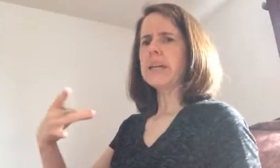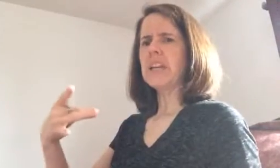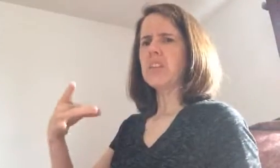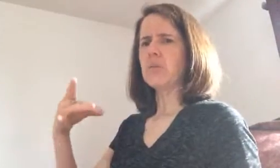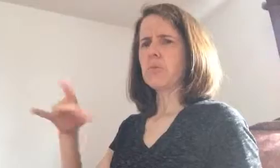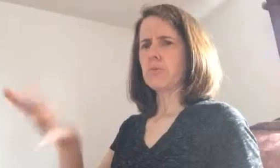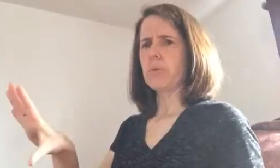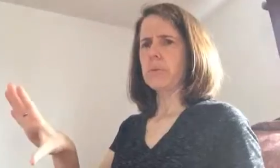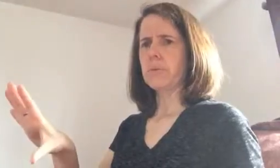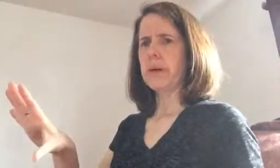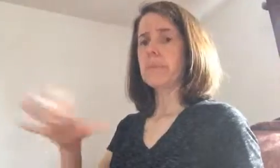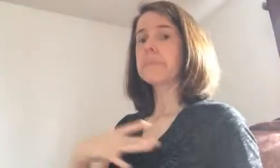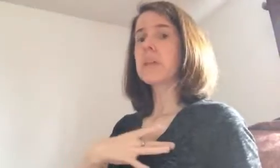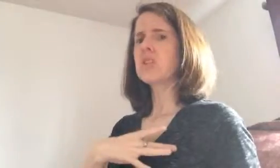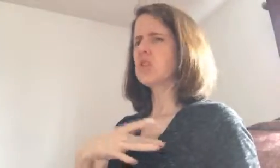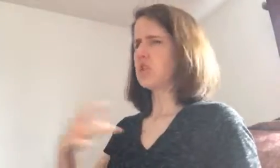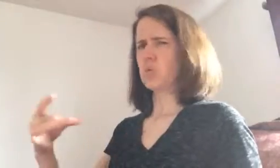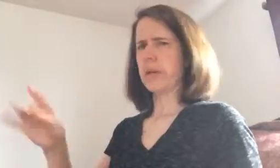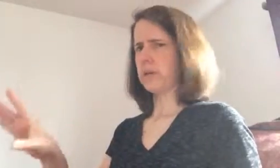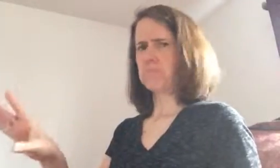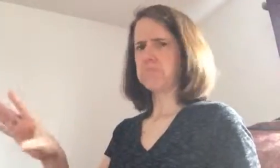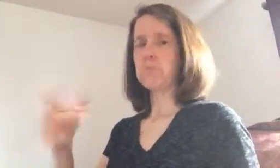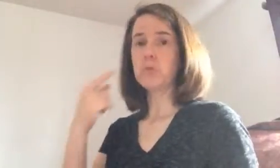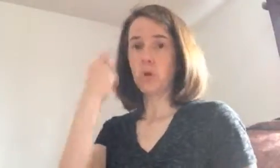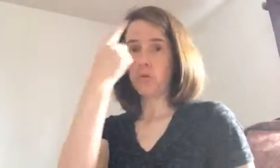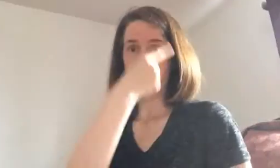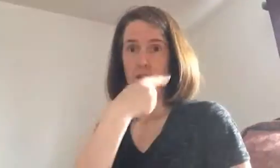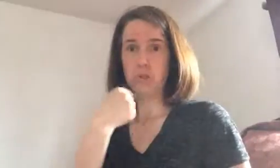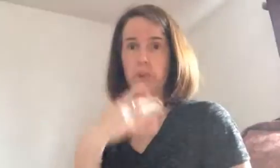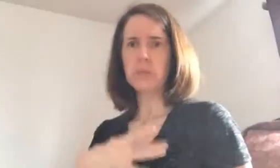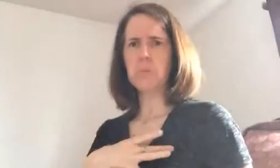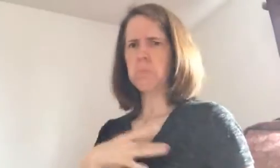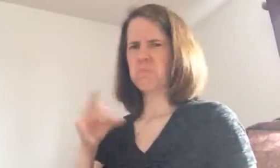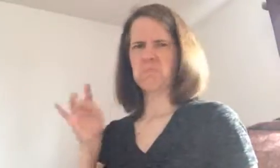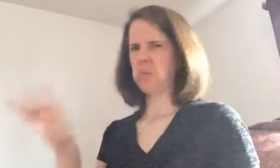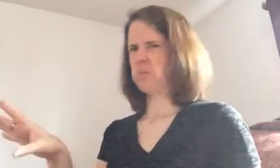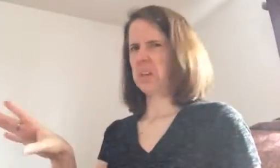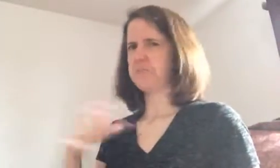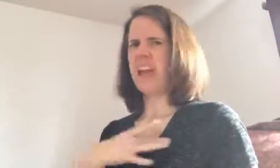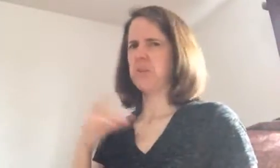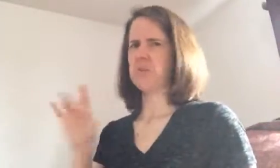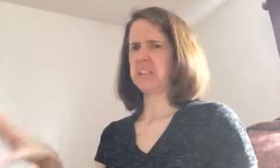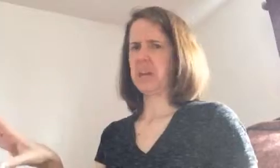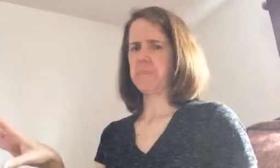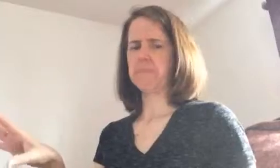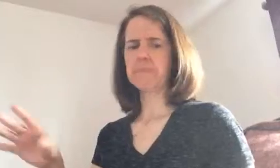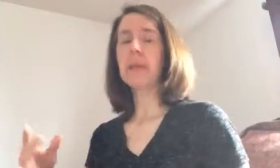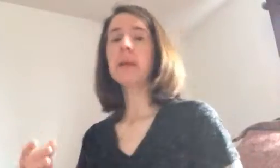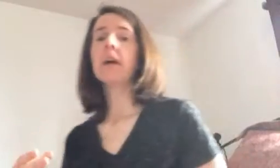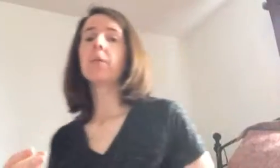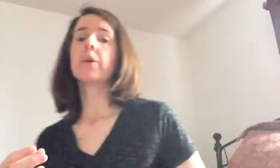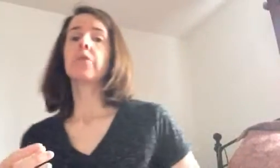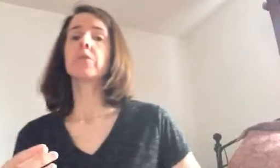and then you throw it away. Don't like. Don't forget your face. Don't like. I don't like that. We also